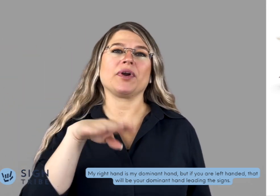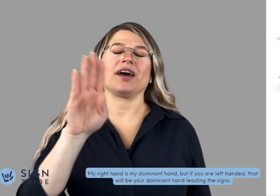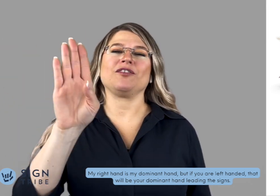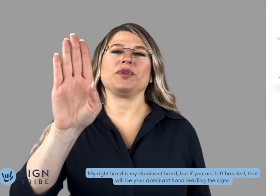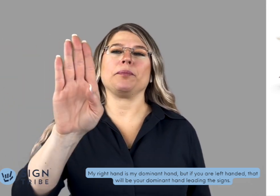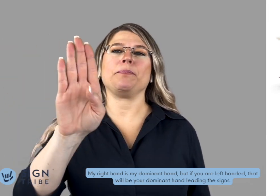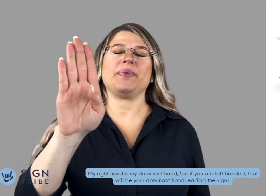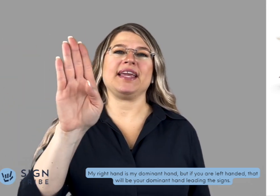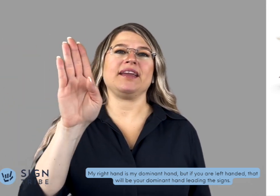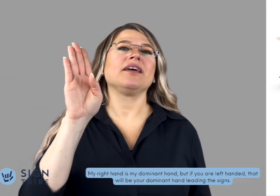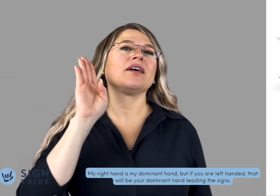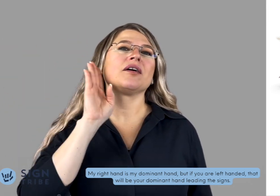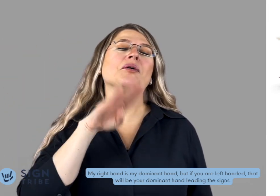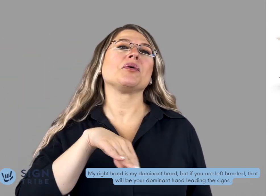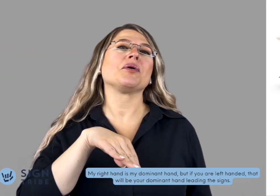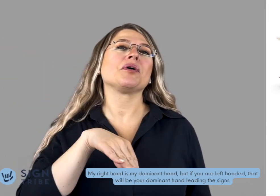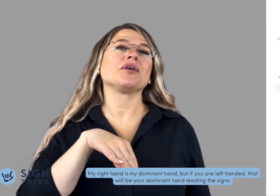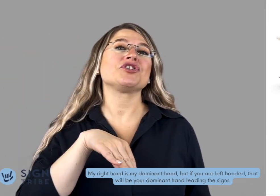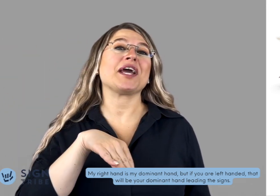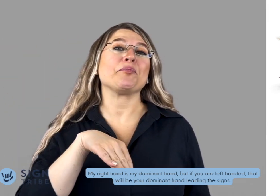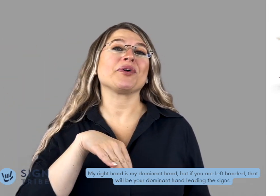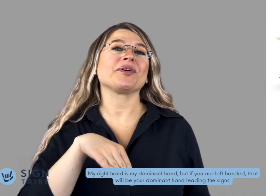of with a B shape.